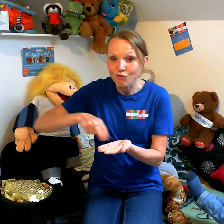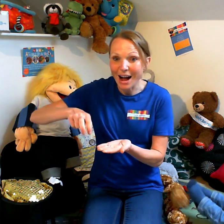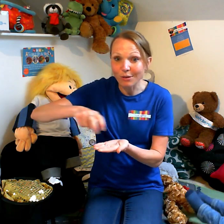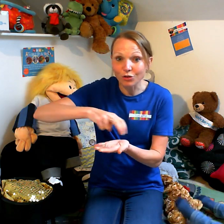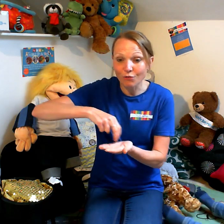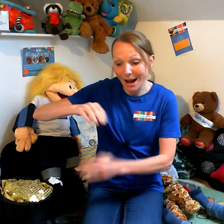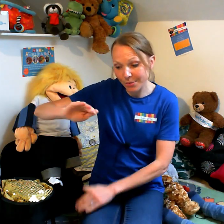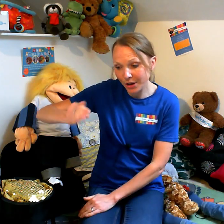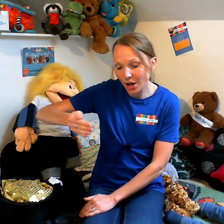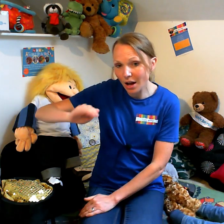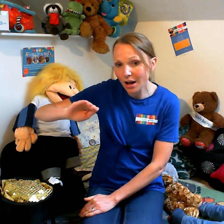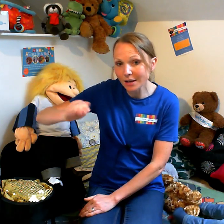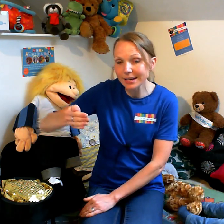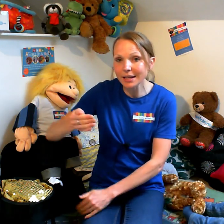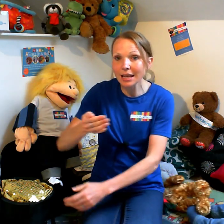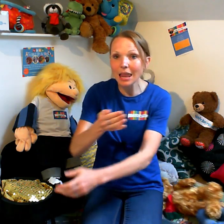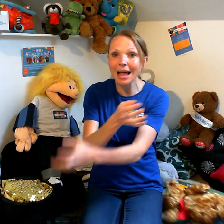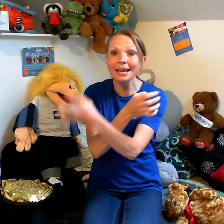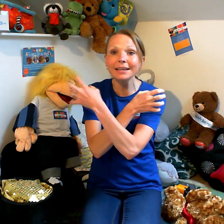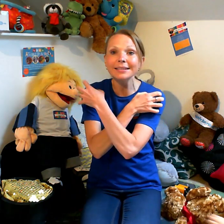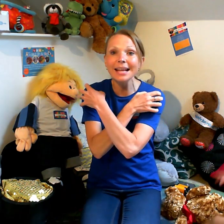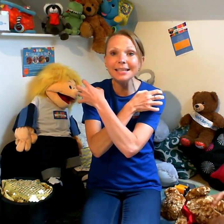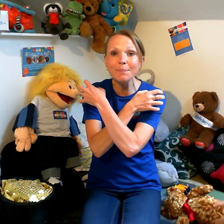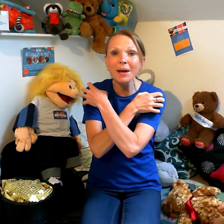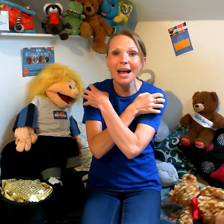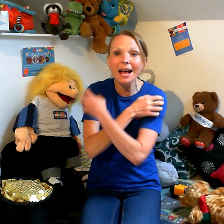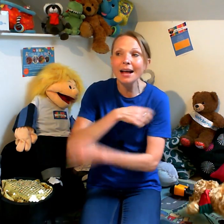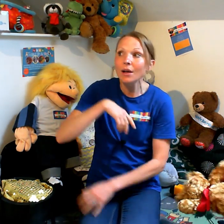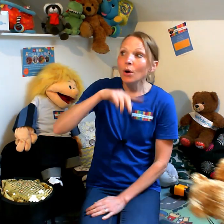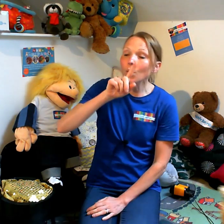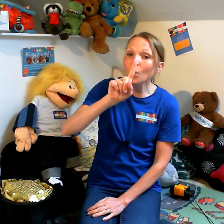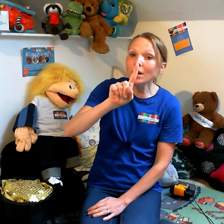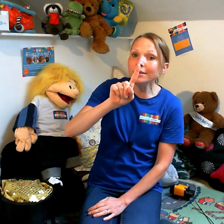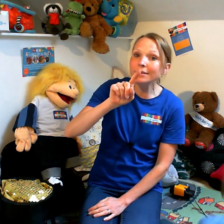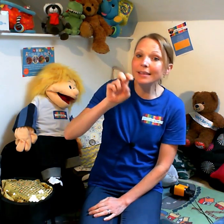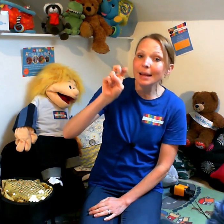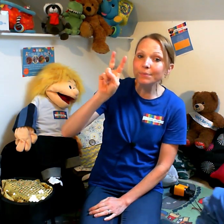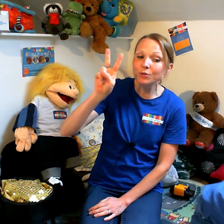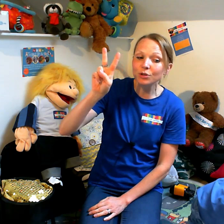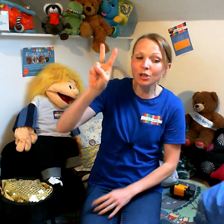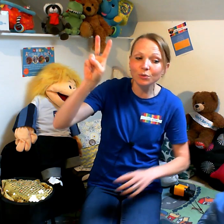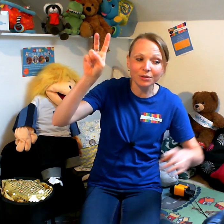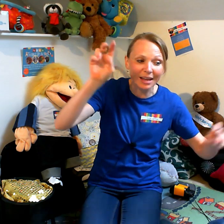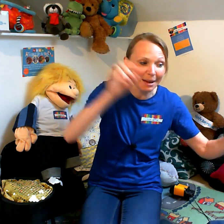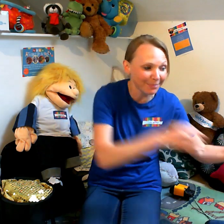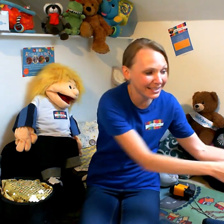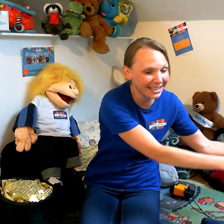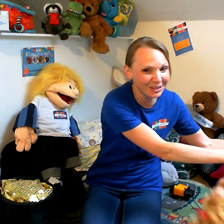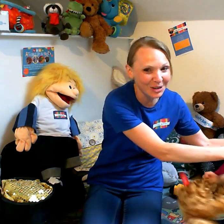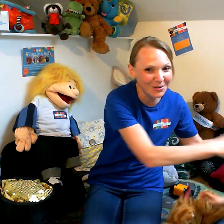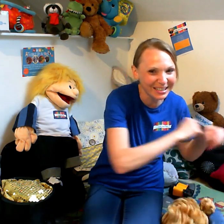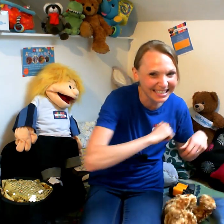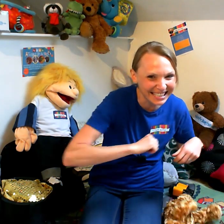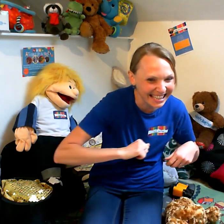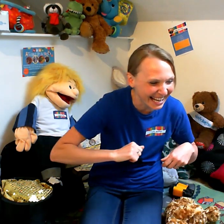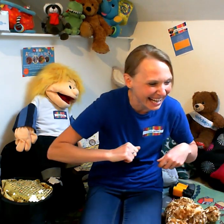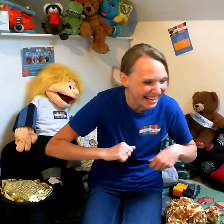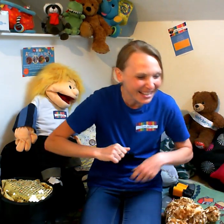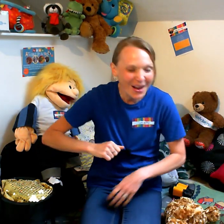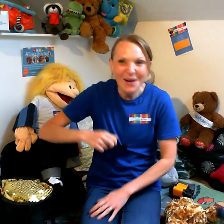Round and round the garden like a teddy bear. One step, two step, tickle you under there.